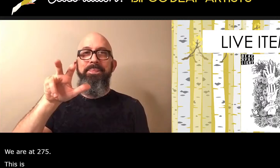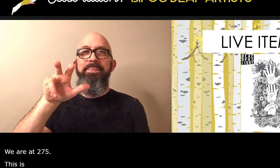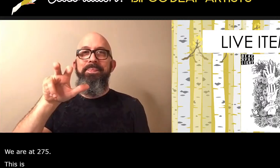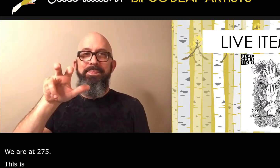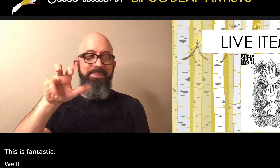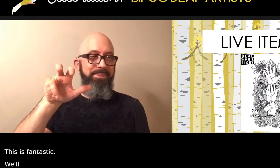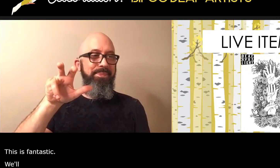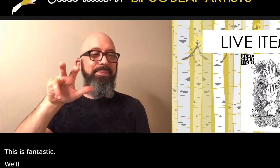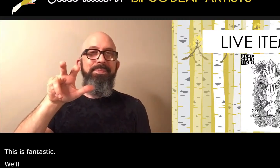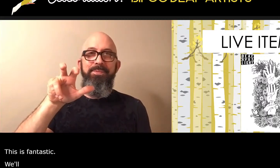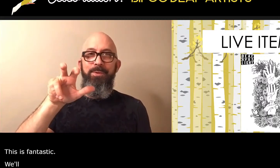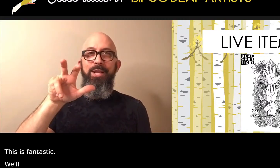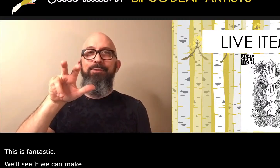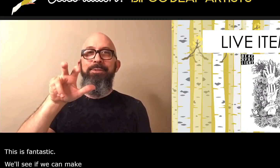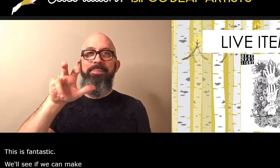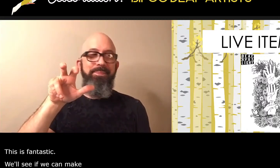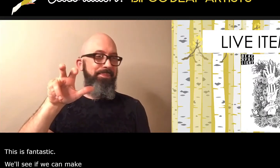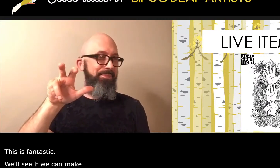300.